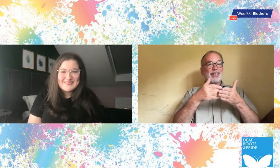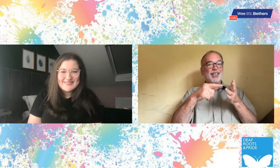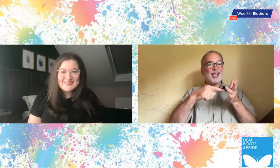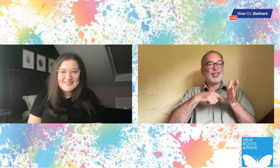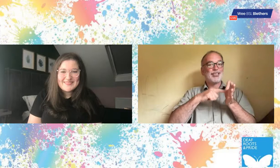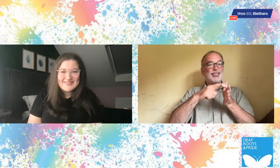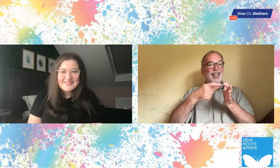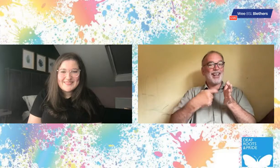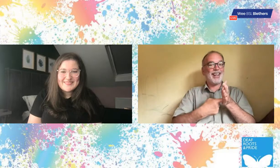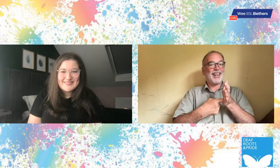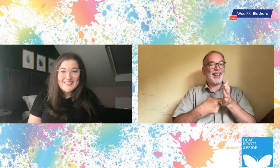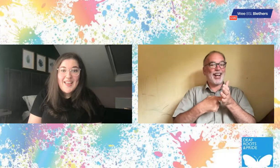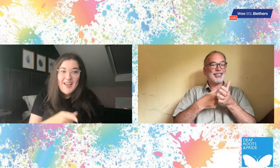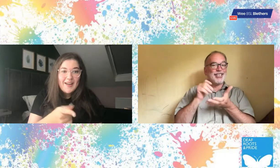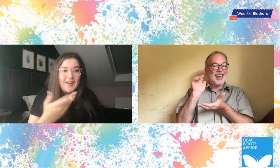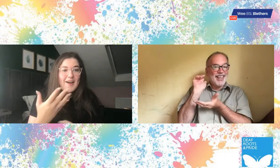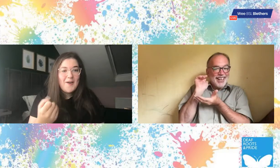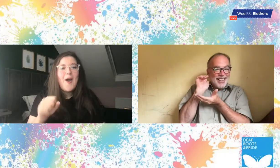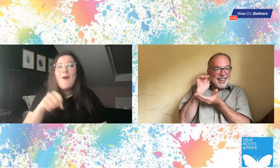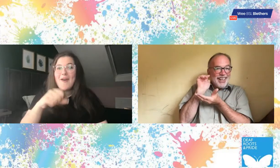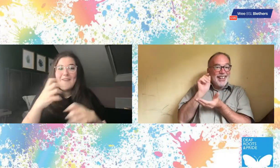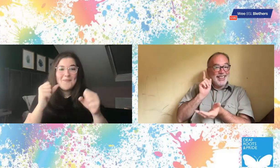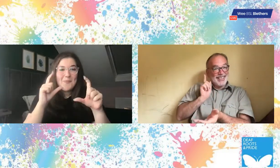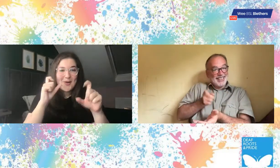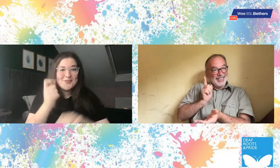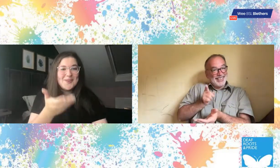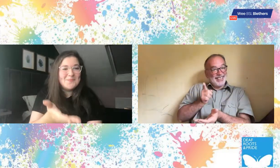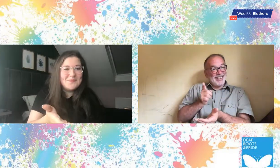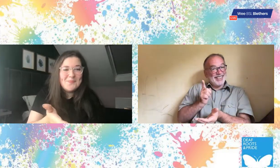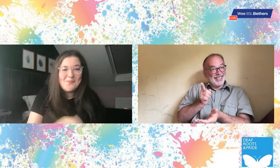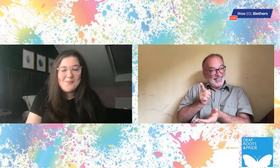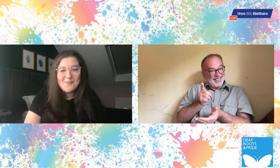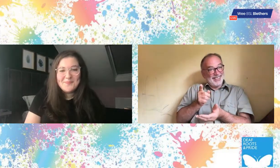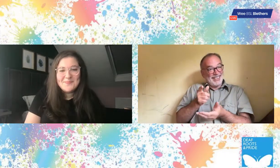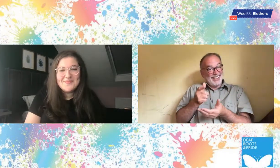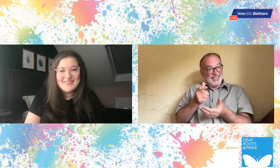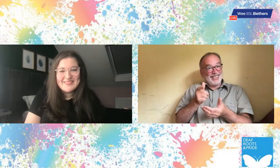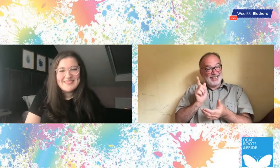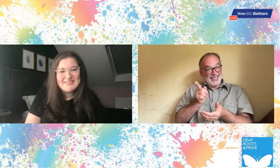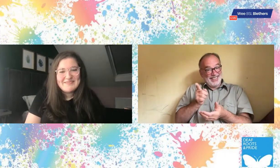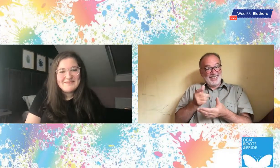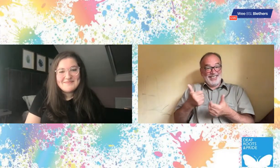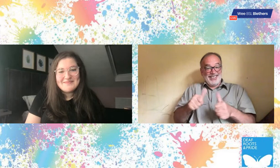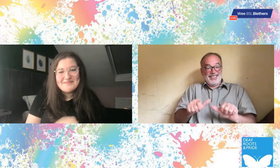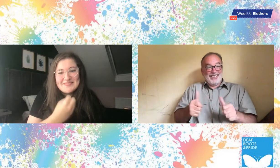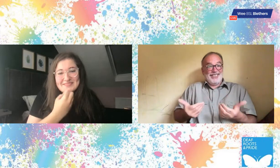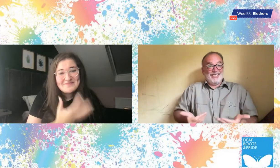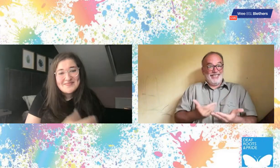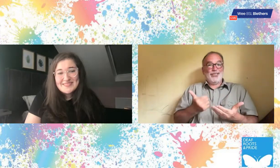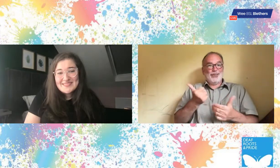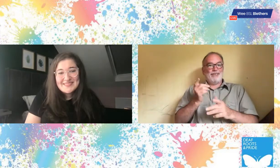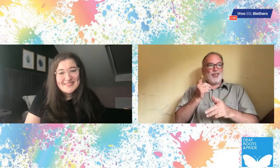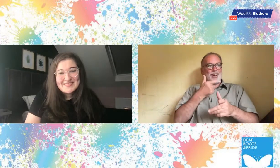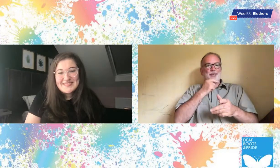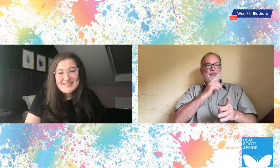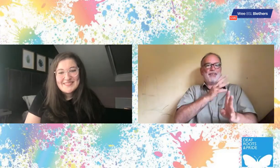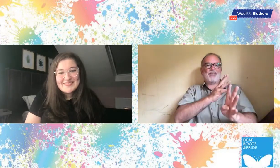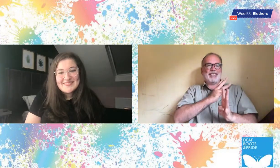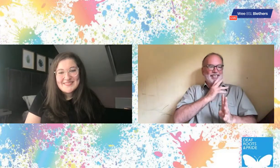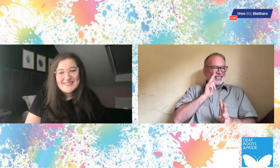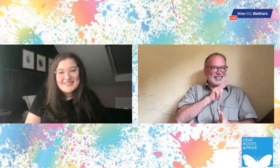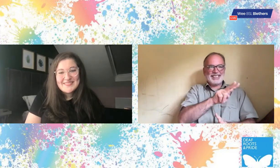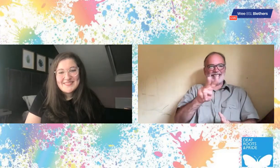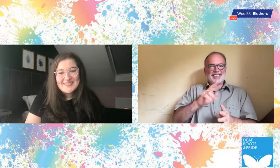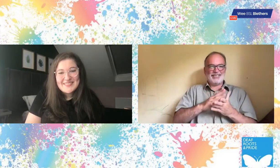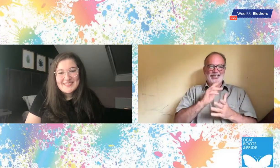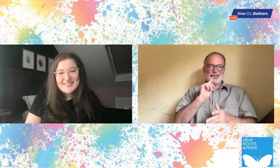recently, and I think we've got a photograph of a baby otter, which is just they're so cute. So